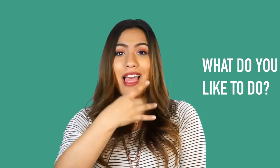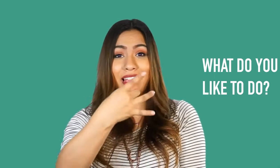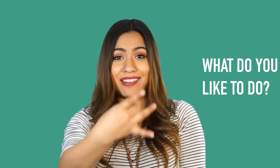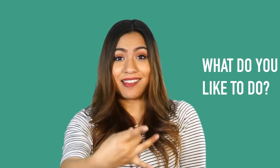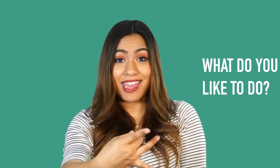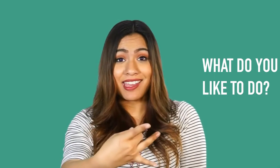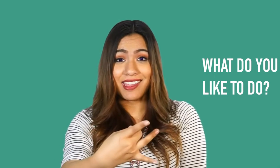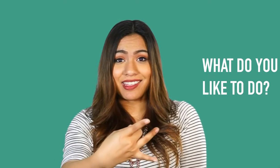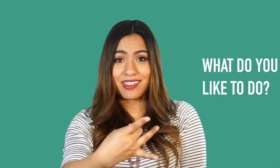Like,